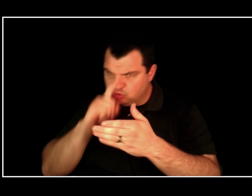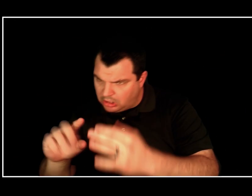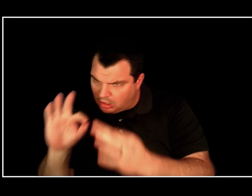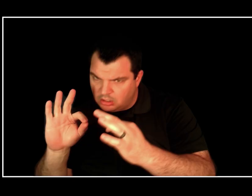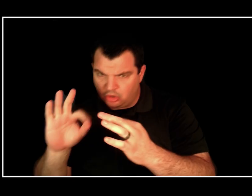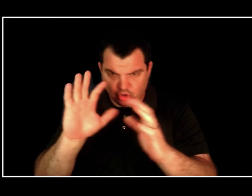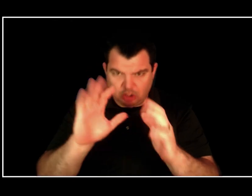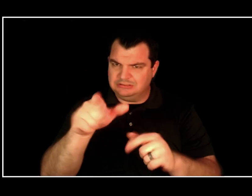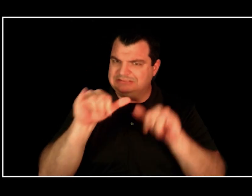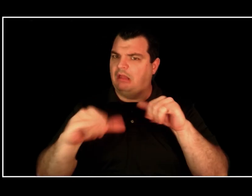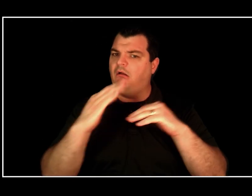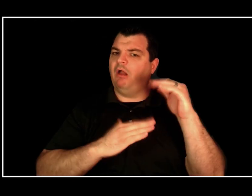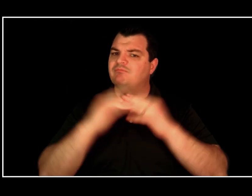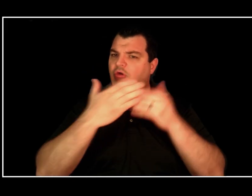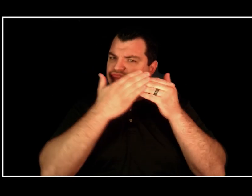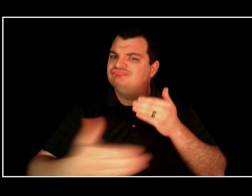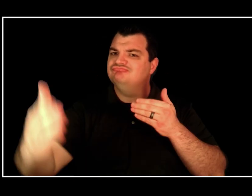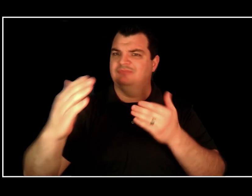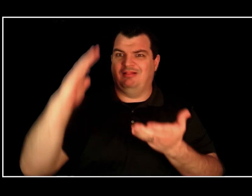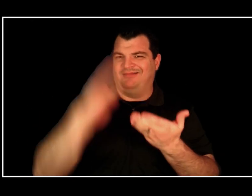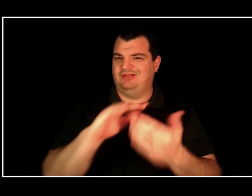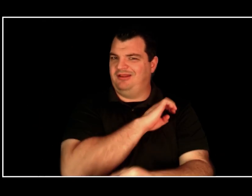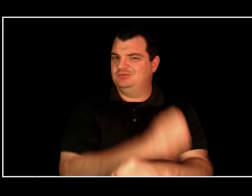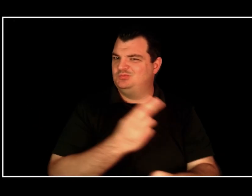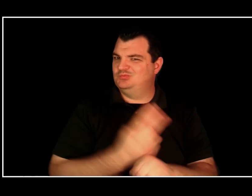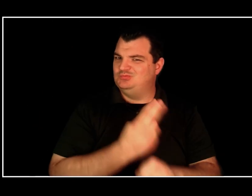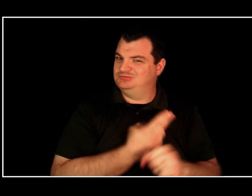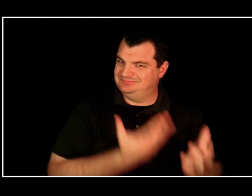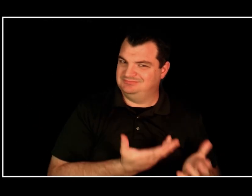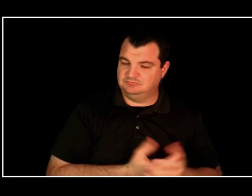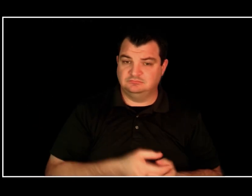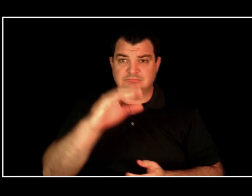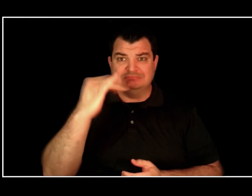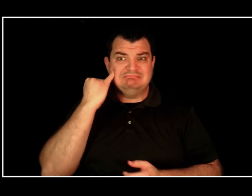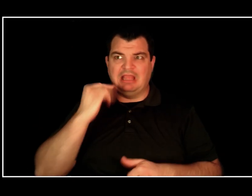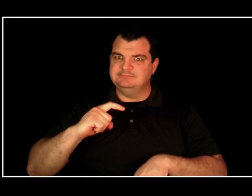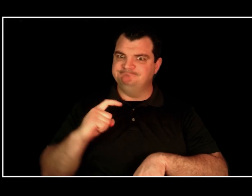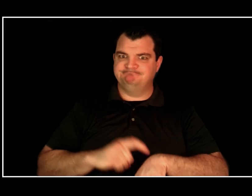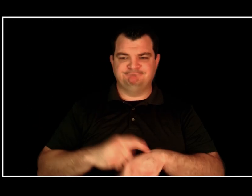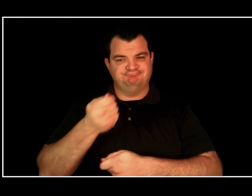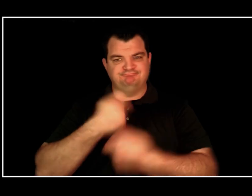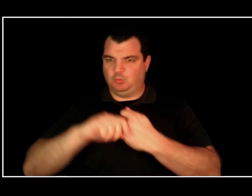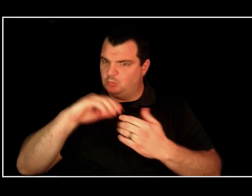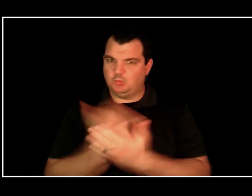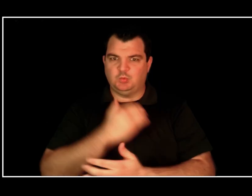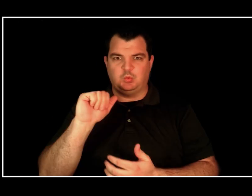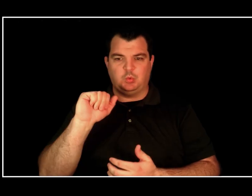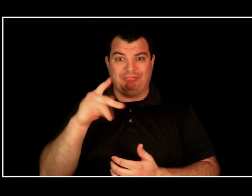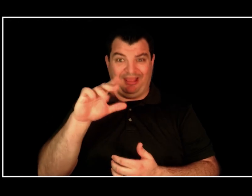good condition, you can stay comfortable while using less energy. When it is time to replace an